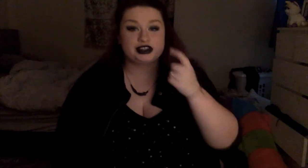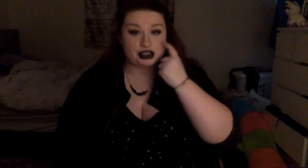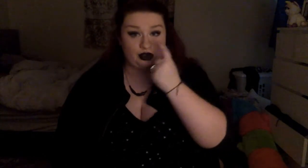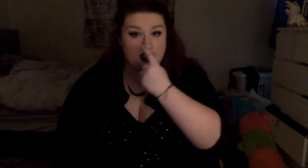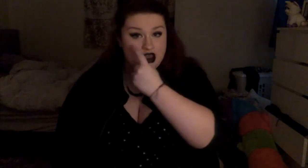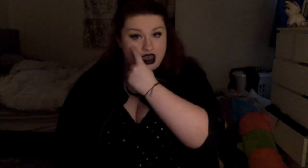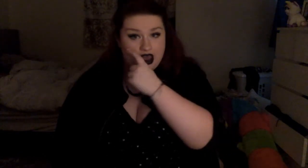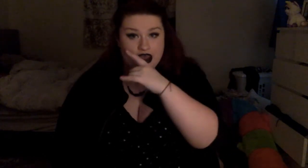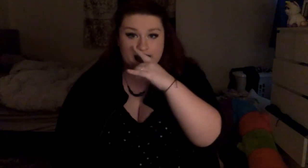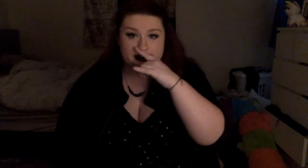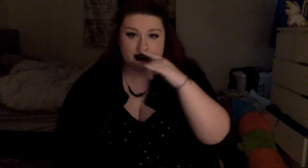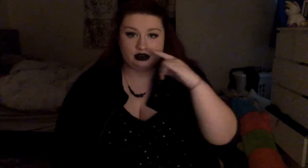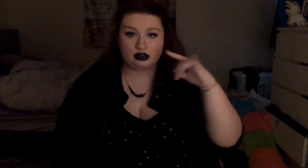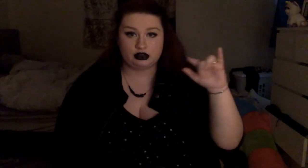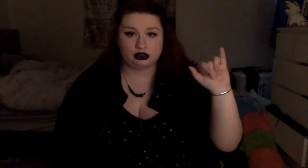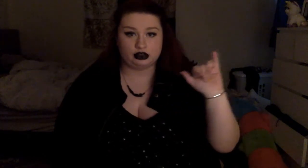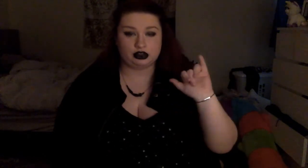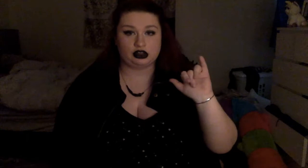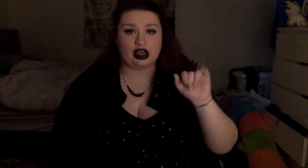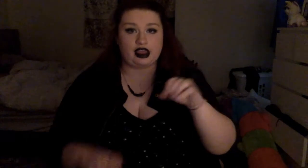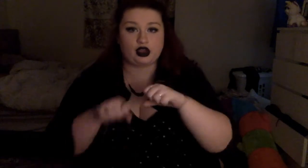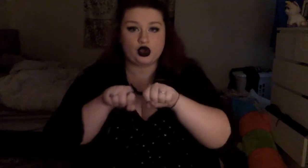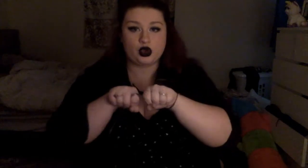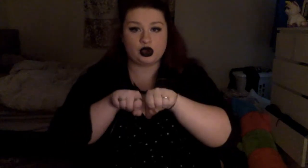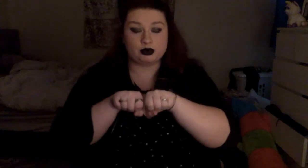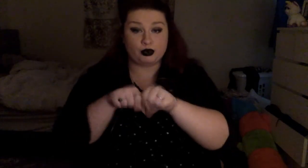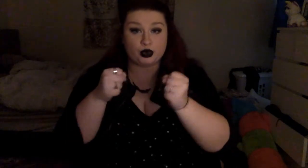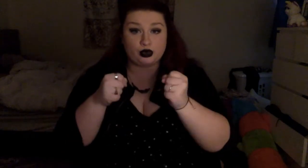So eyes look like broken